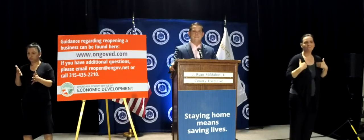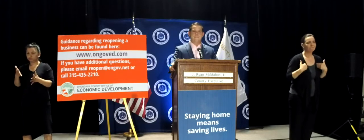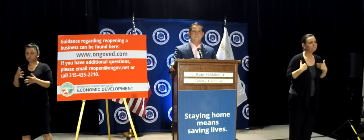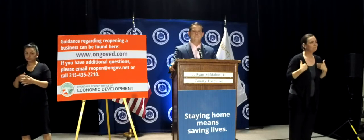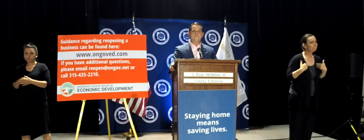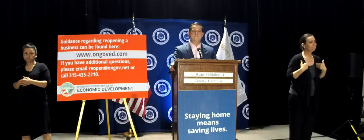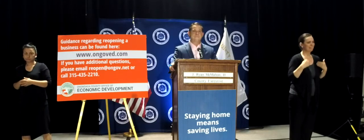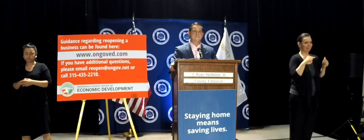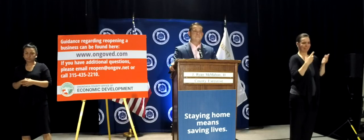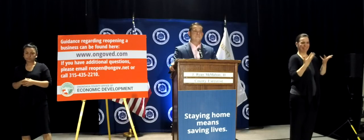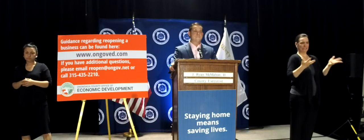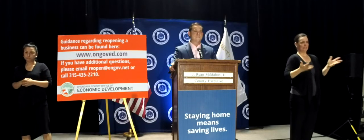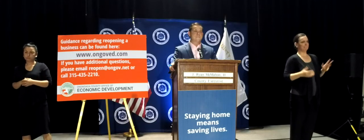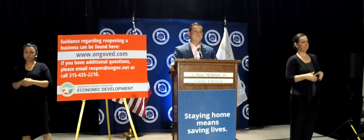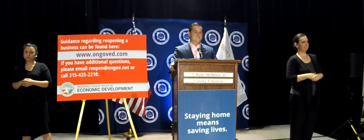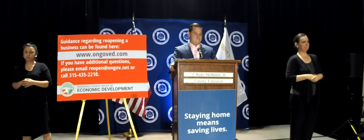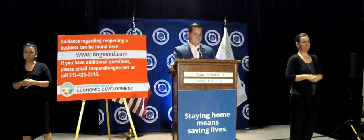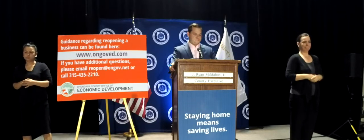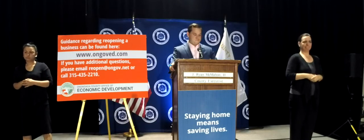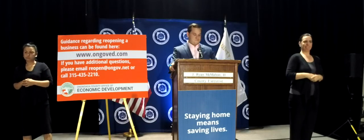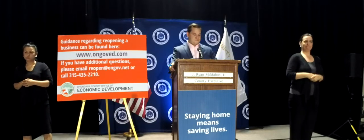on that.